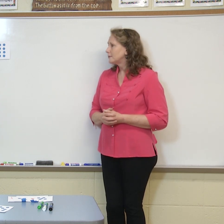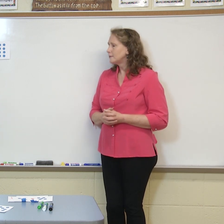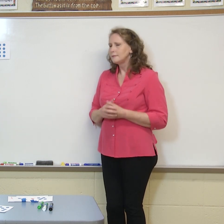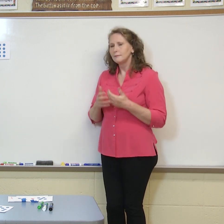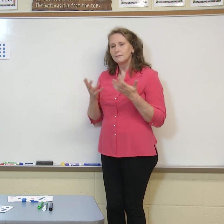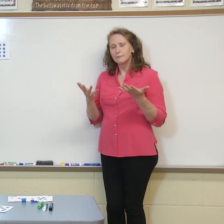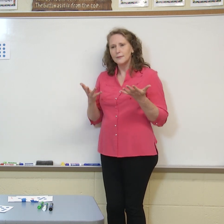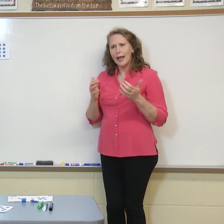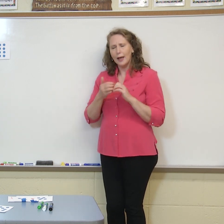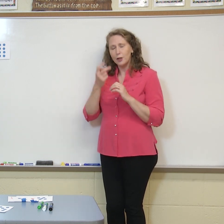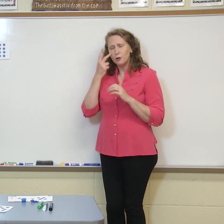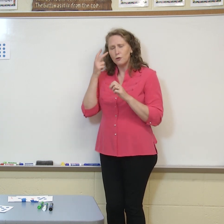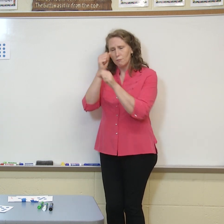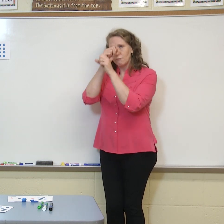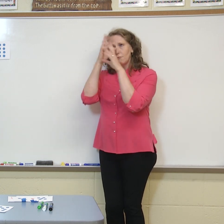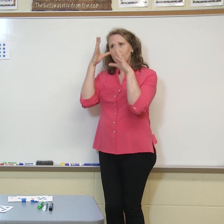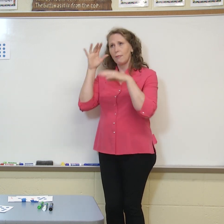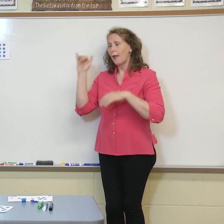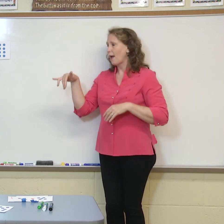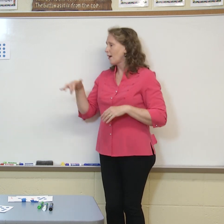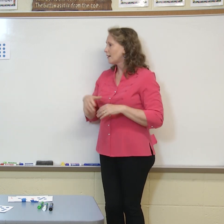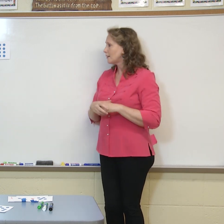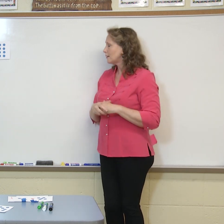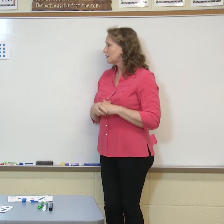So how'd you see it?